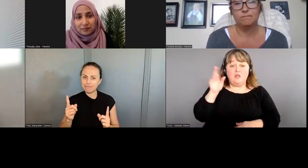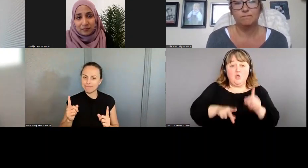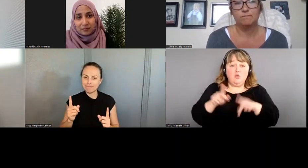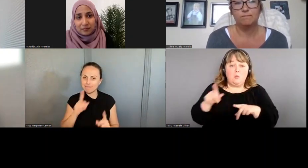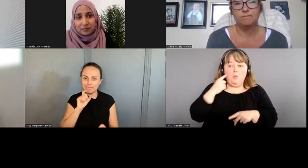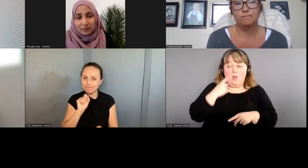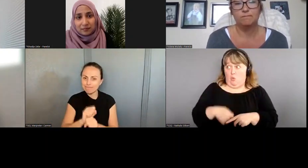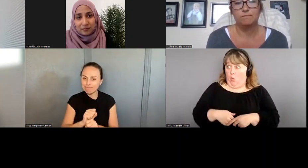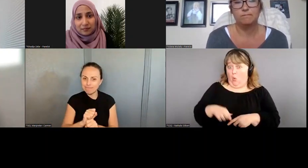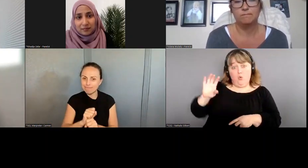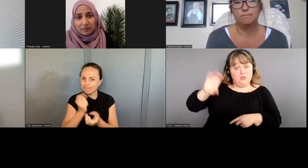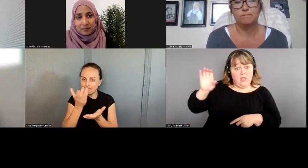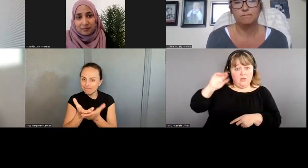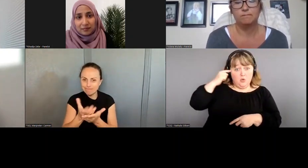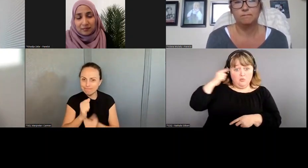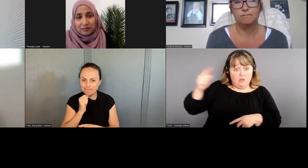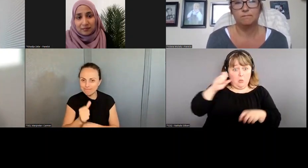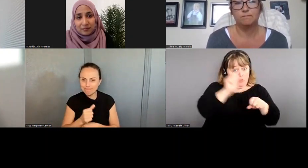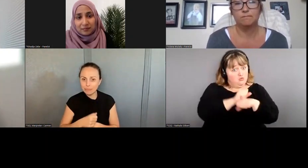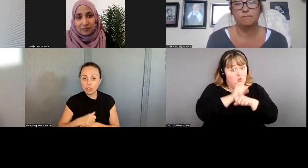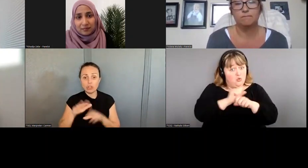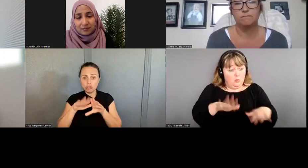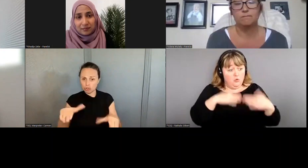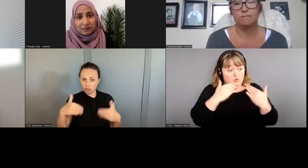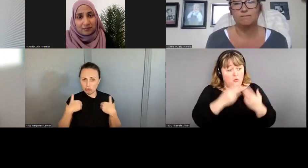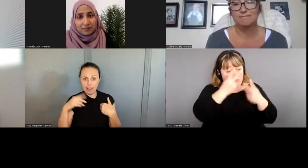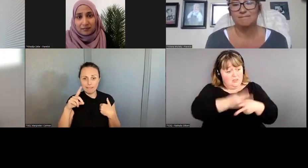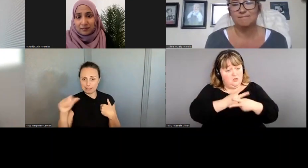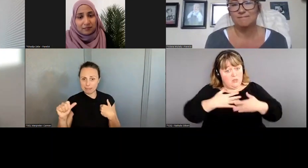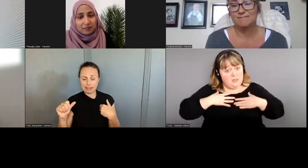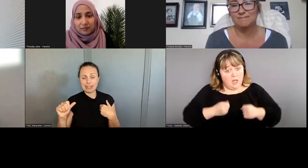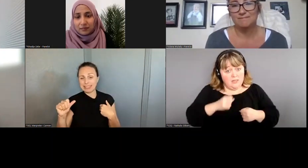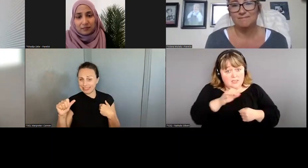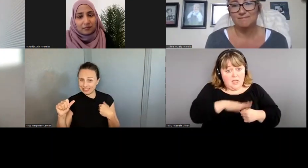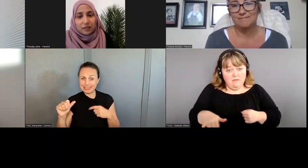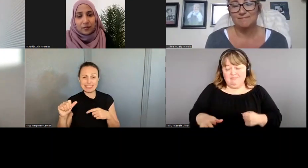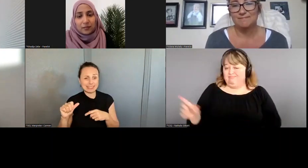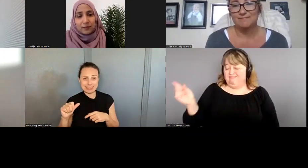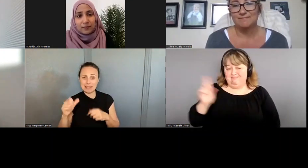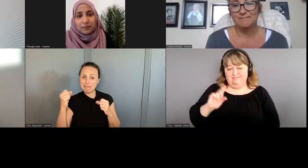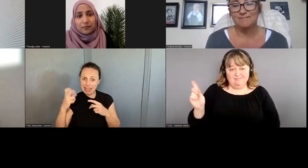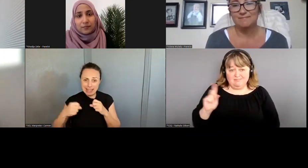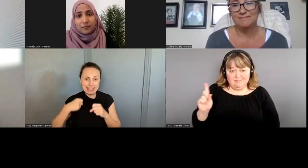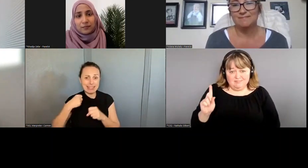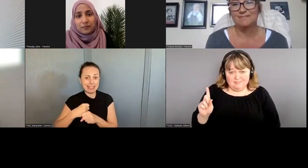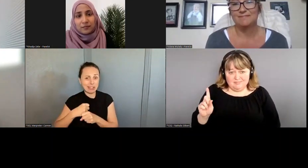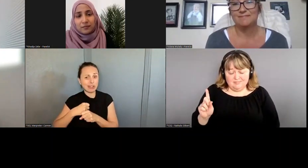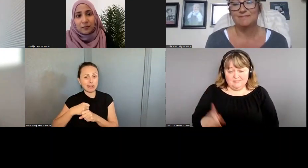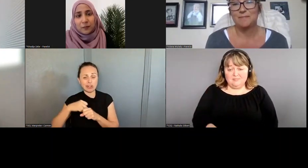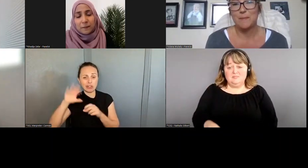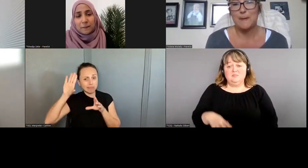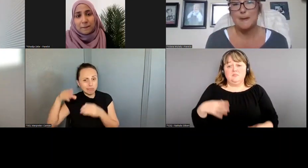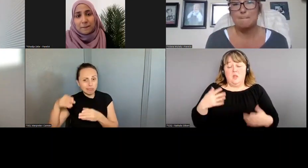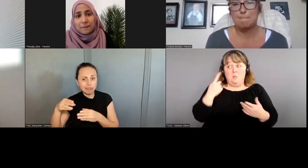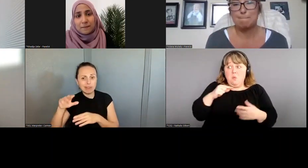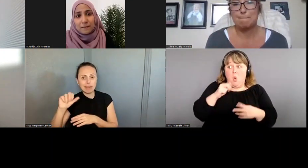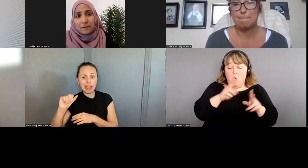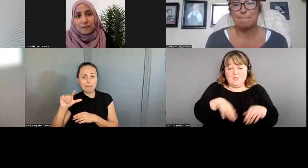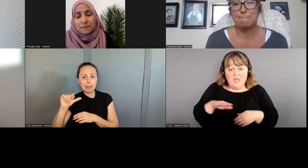we're not doing that for kids with disabilities. It's years of ableism and policy that just